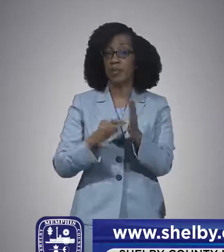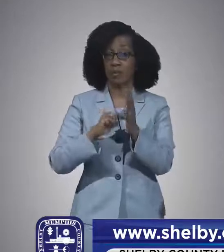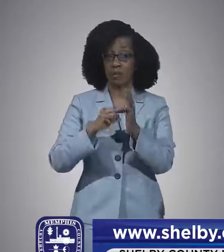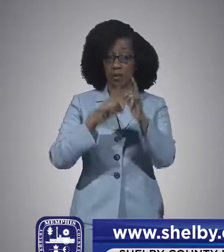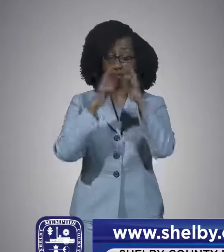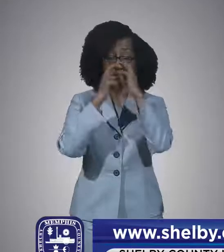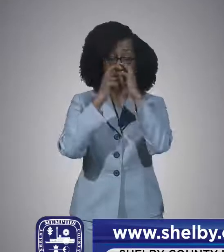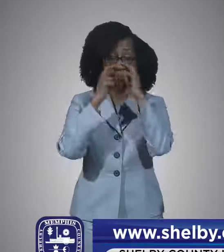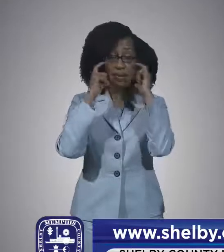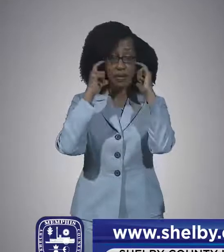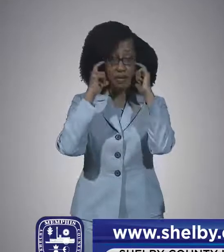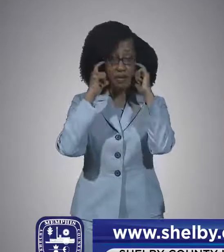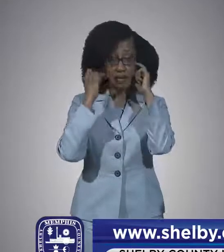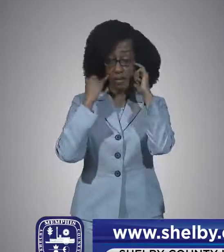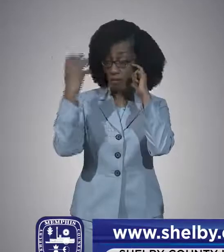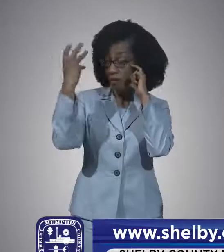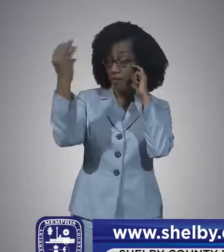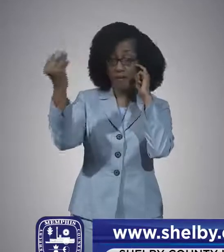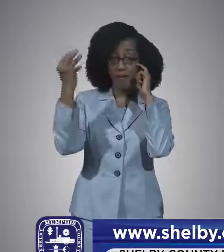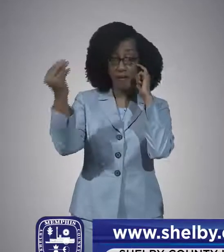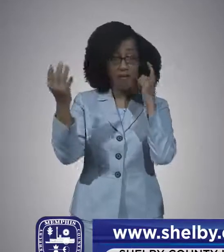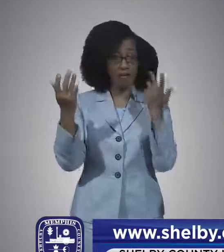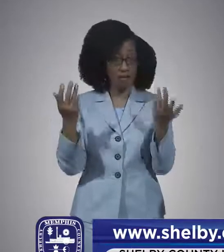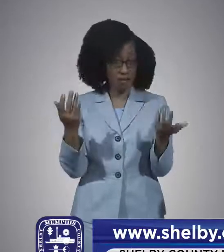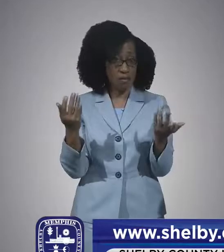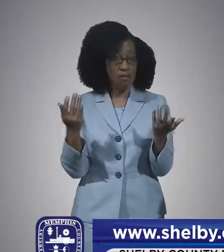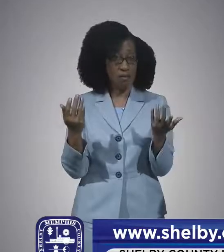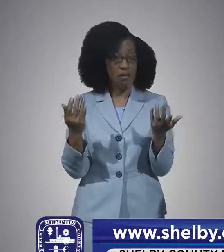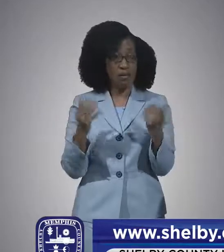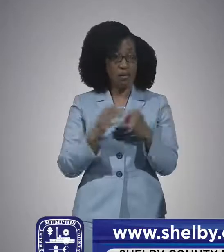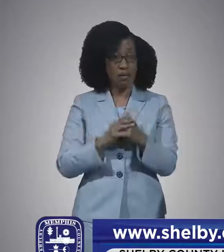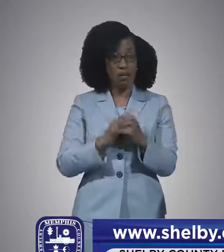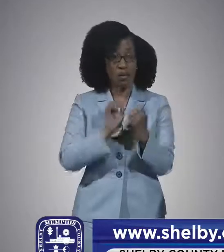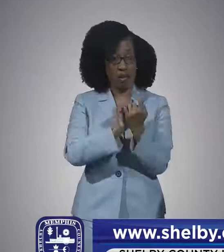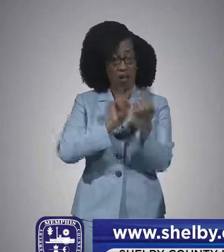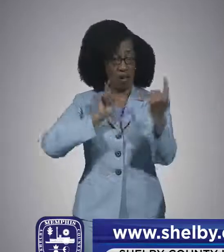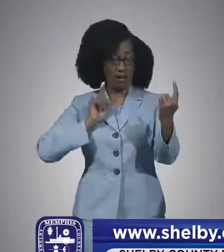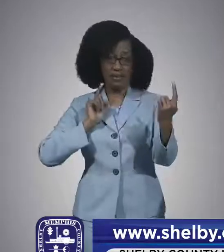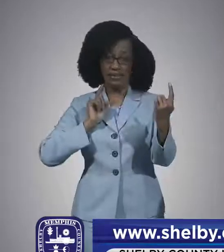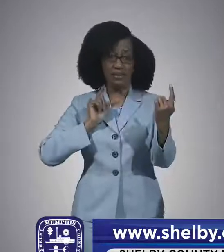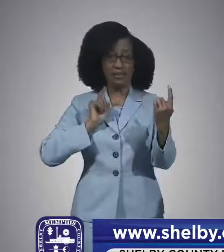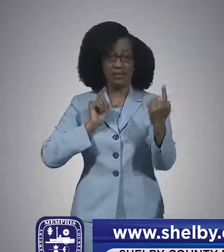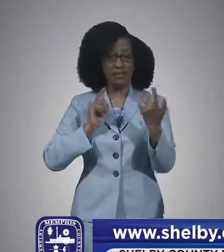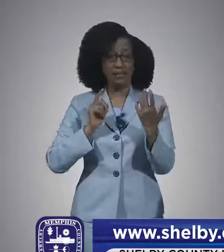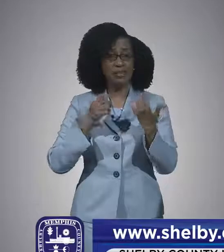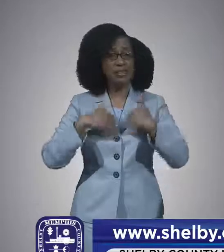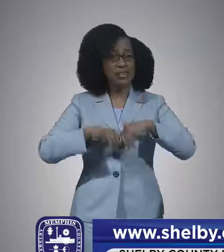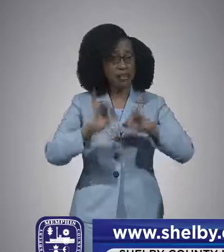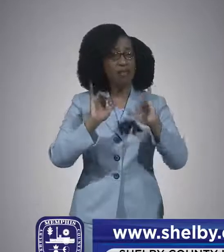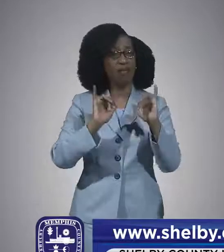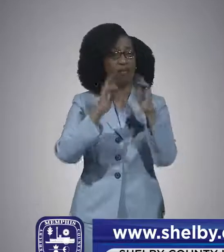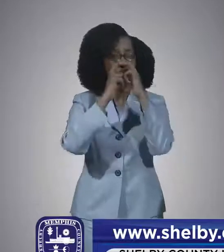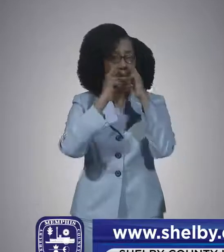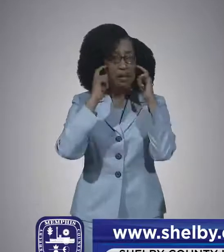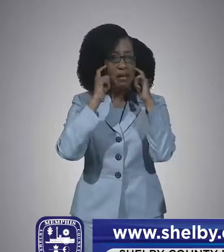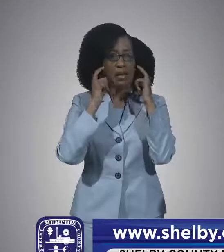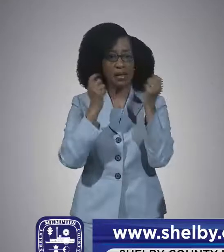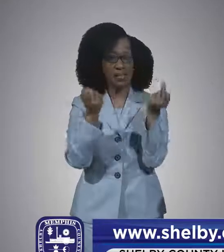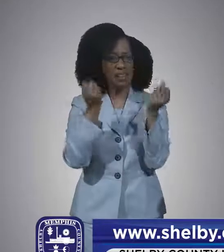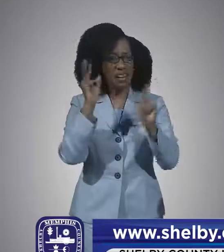your mask even when you're outdoors, when you know you cannot safely distance, and when you know you're going to be in a